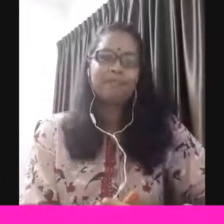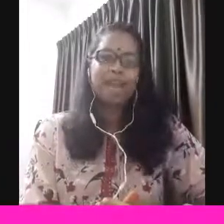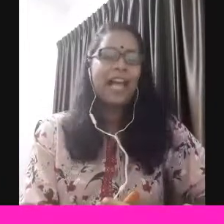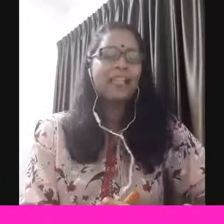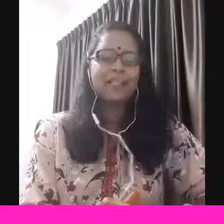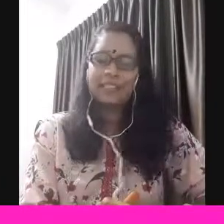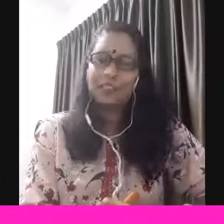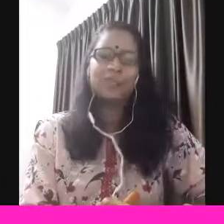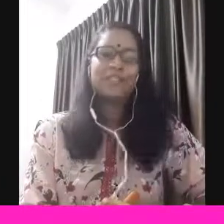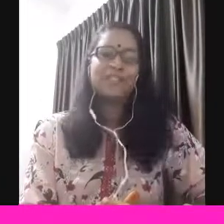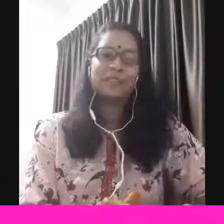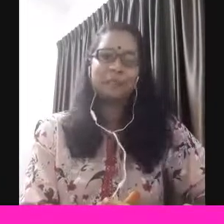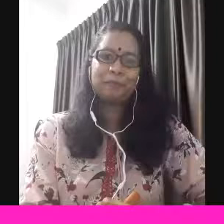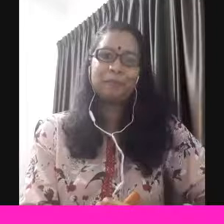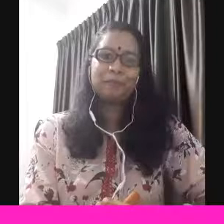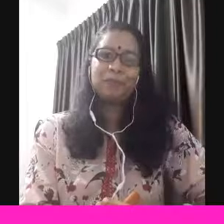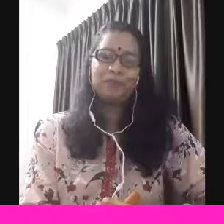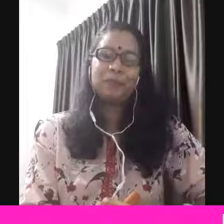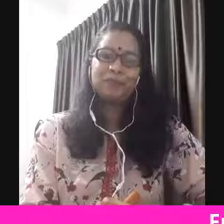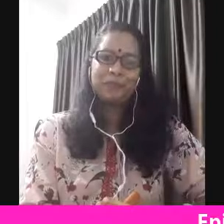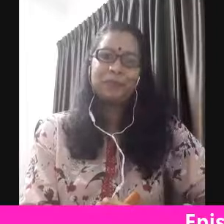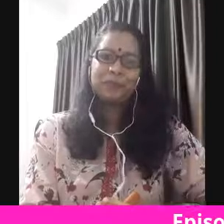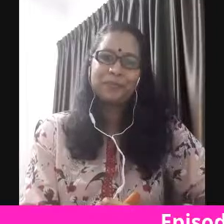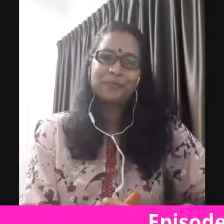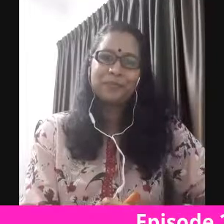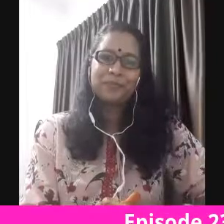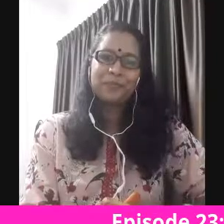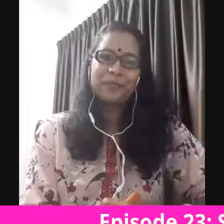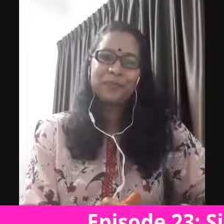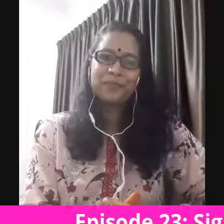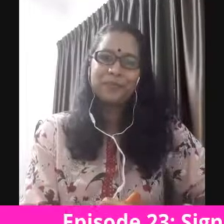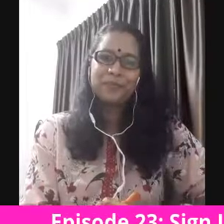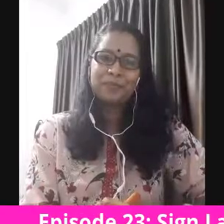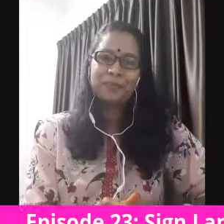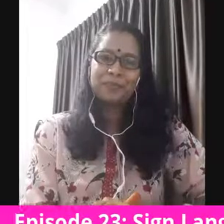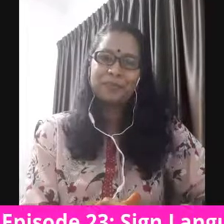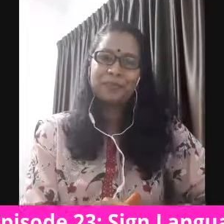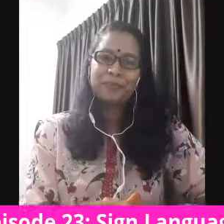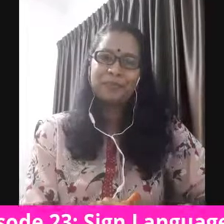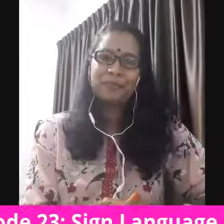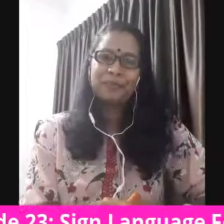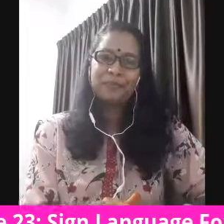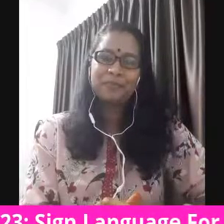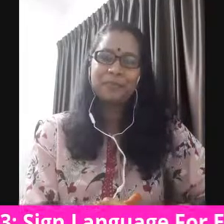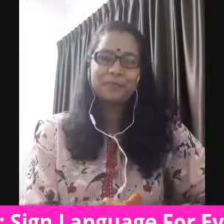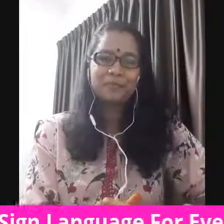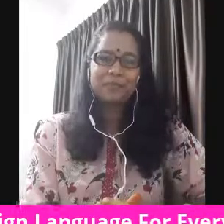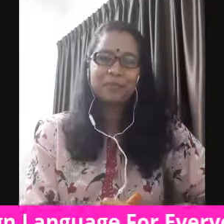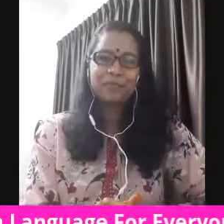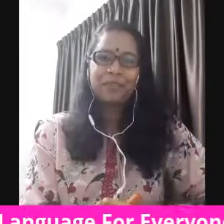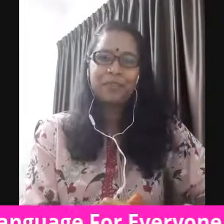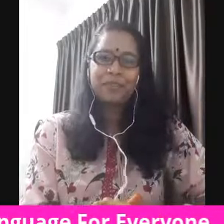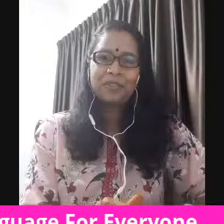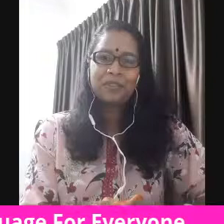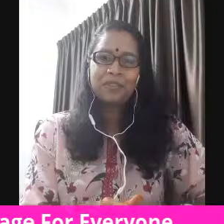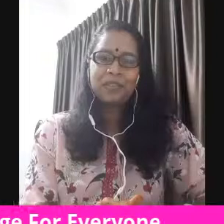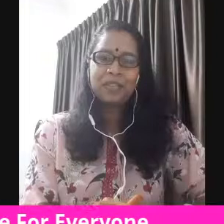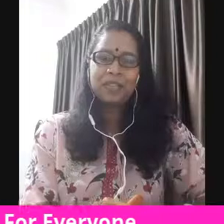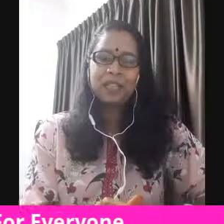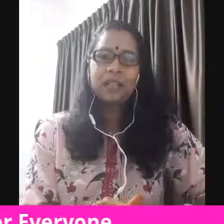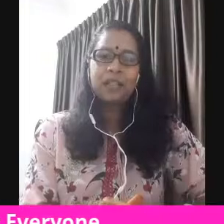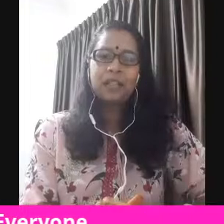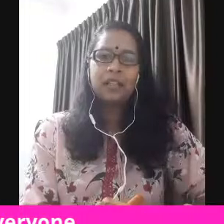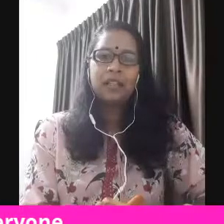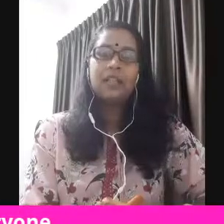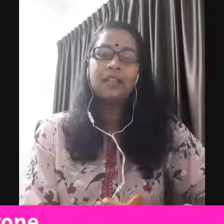Yeah. excellent that's students. nice. That's fantastic. In fact, there's So, also the- record so it's top scorer in STPM also coming